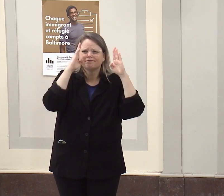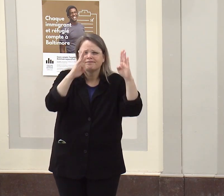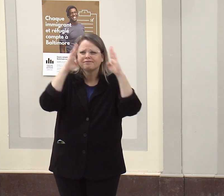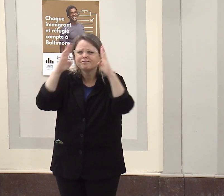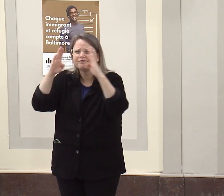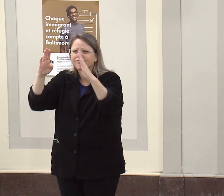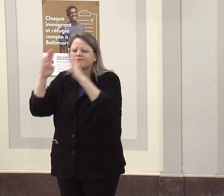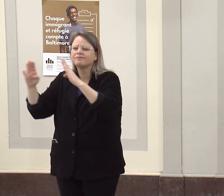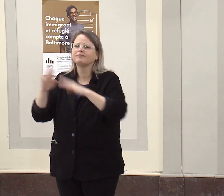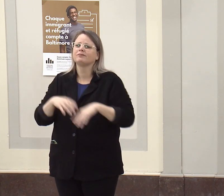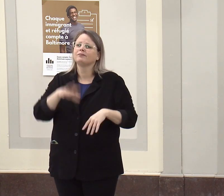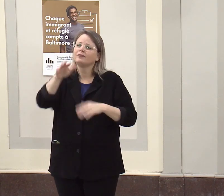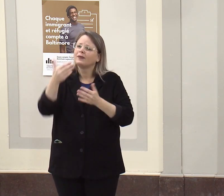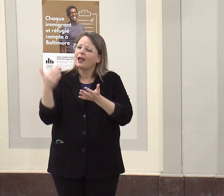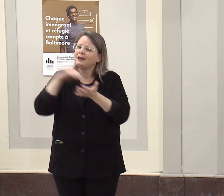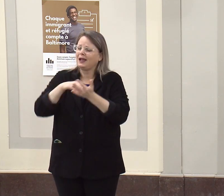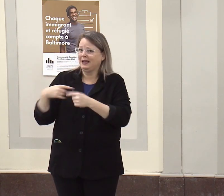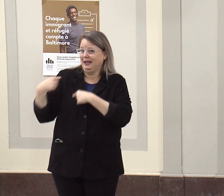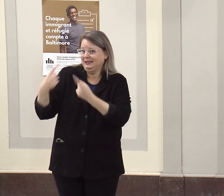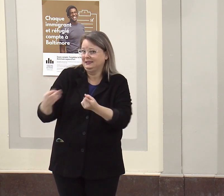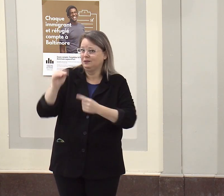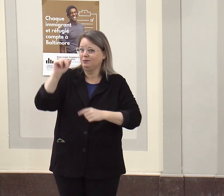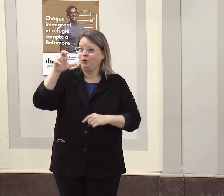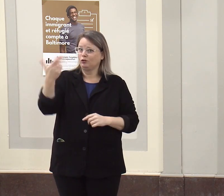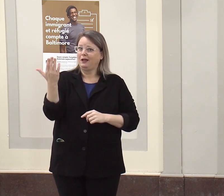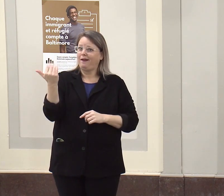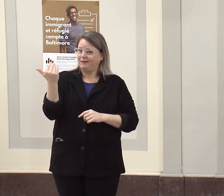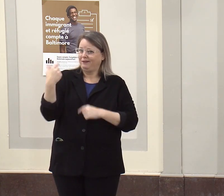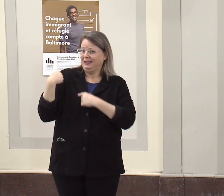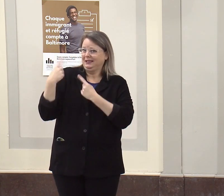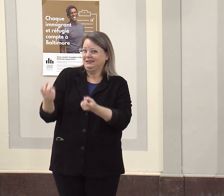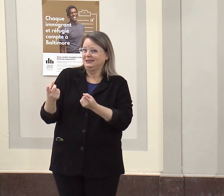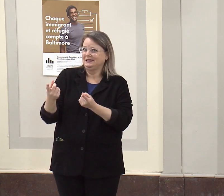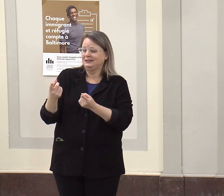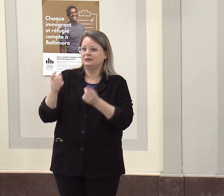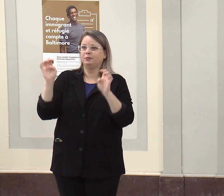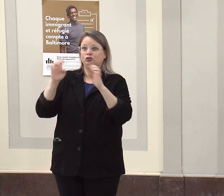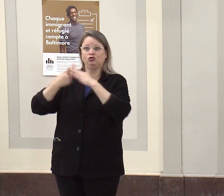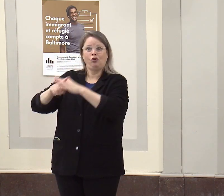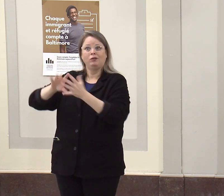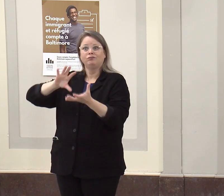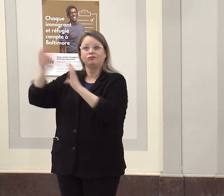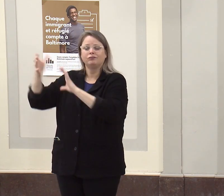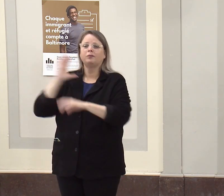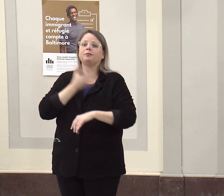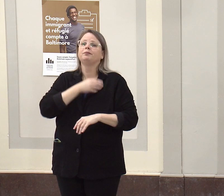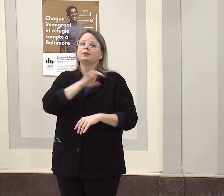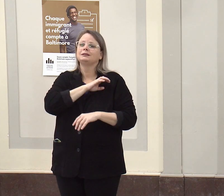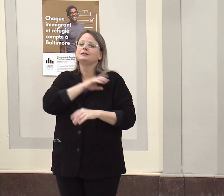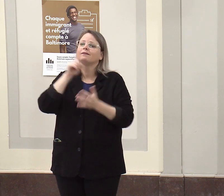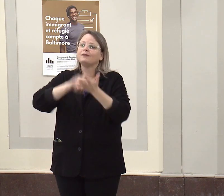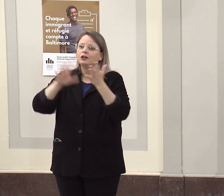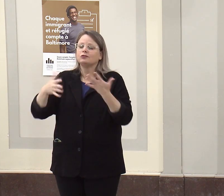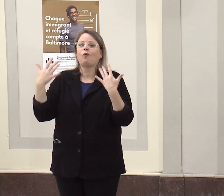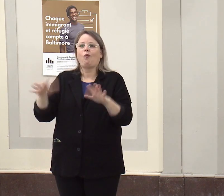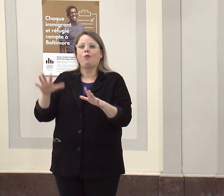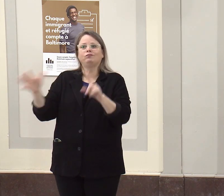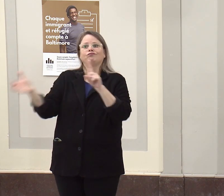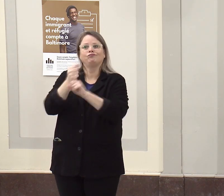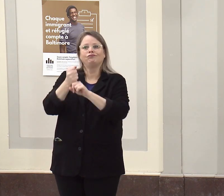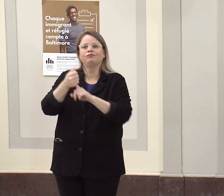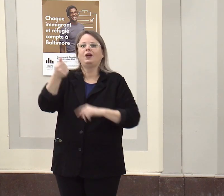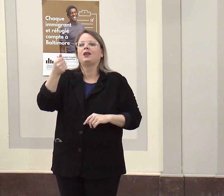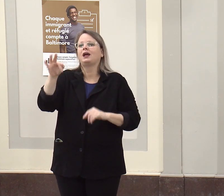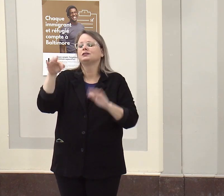again, since March 15th, the beginning of the state of emergency, our detectives have arrested 19 murder suspects